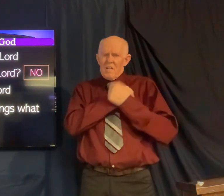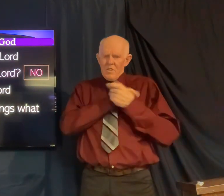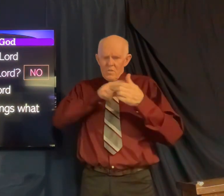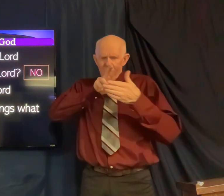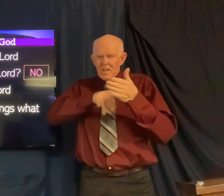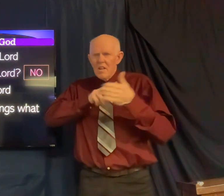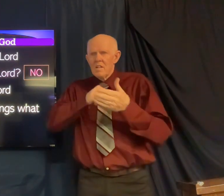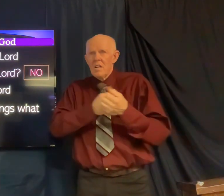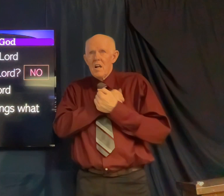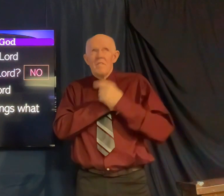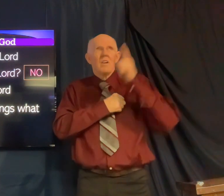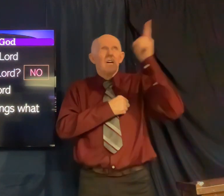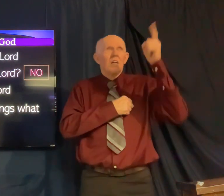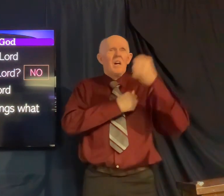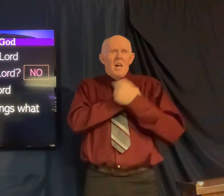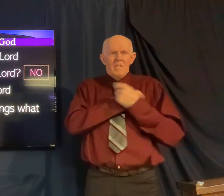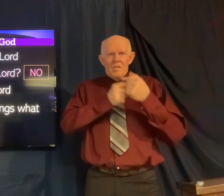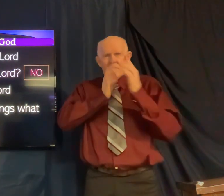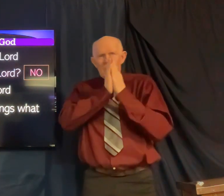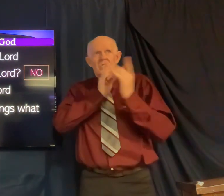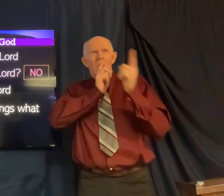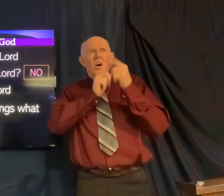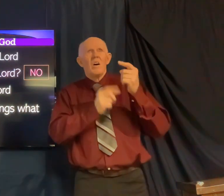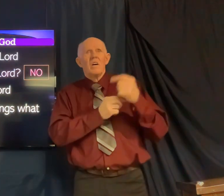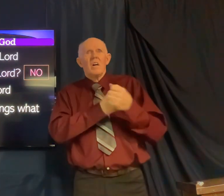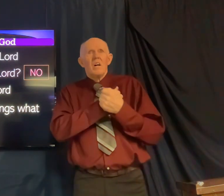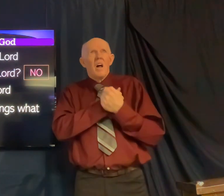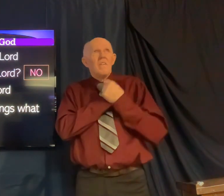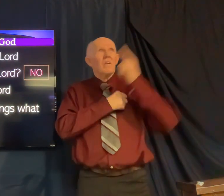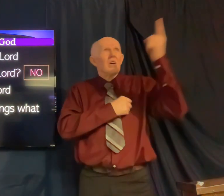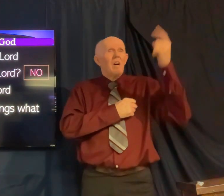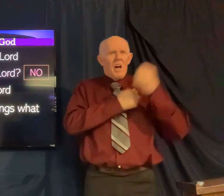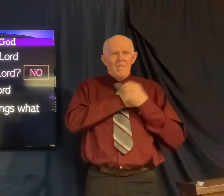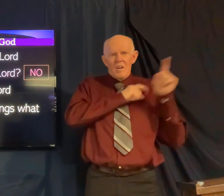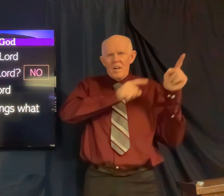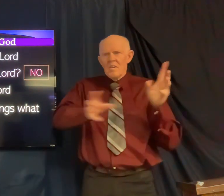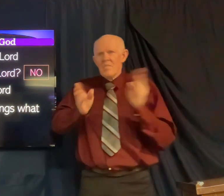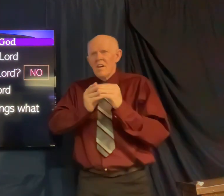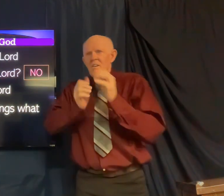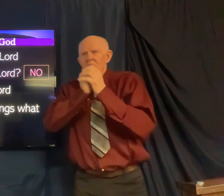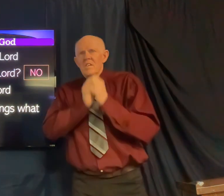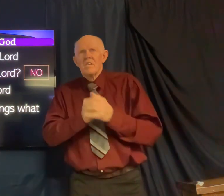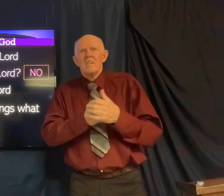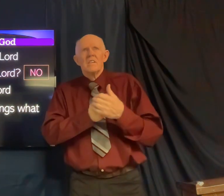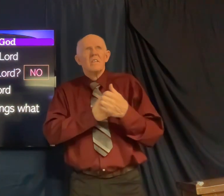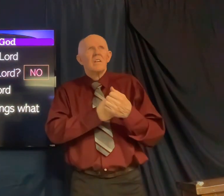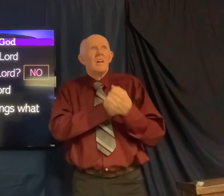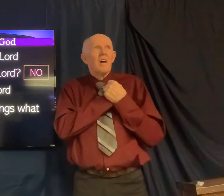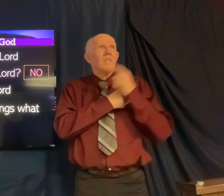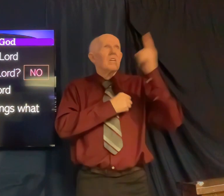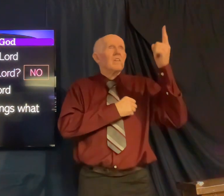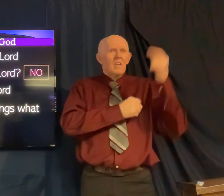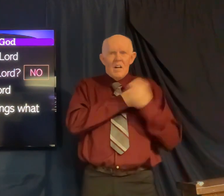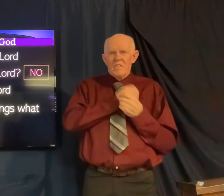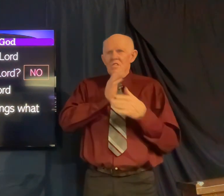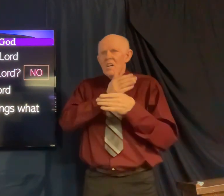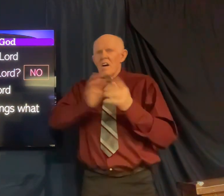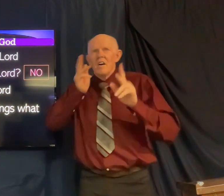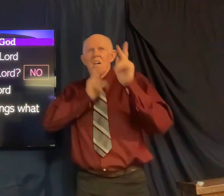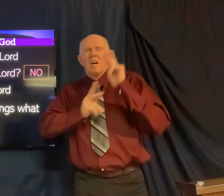We love him. We read. We show our love in reading and praying and coming to worship meetings